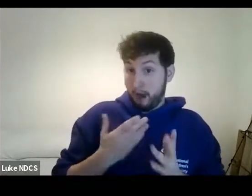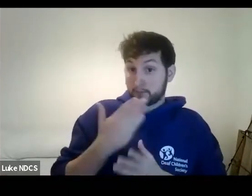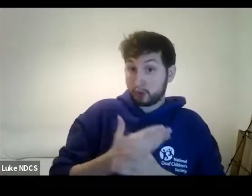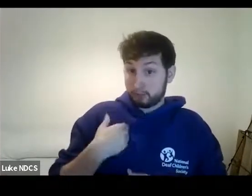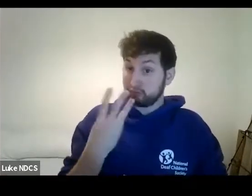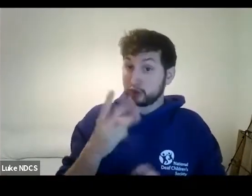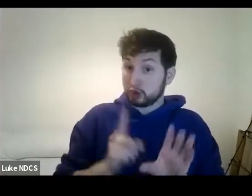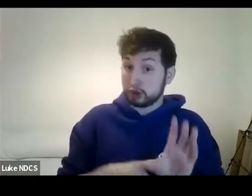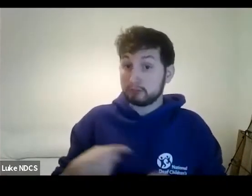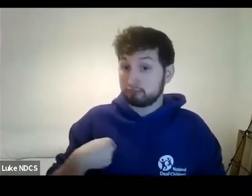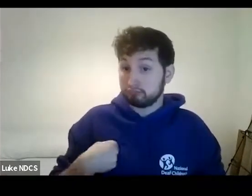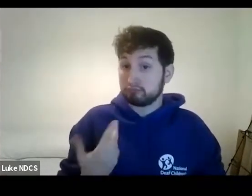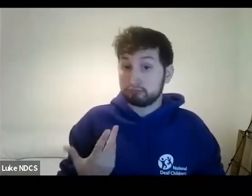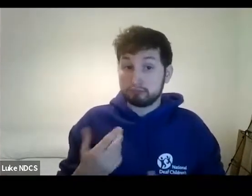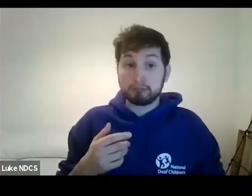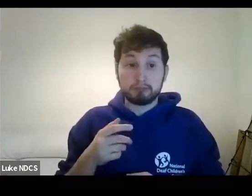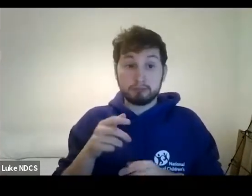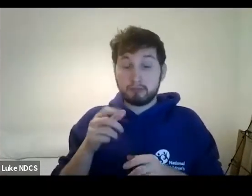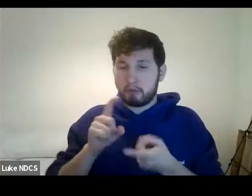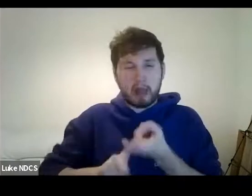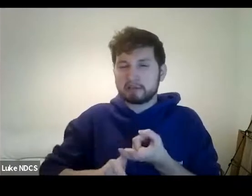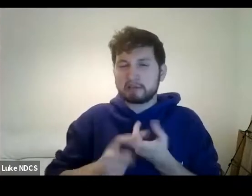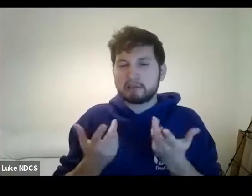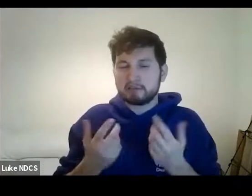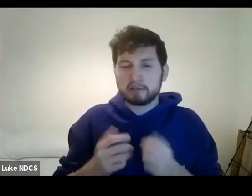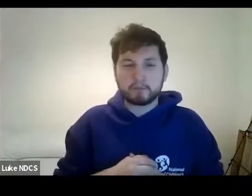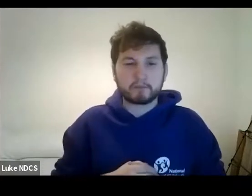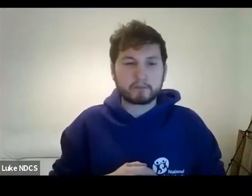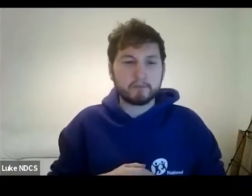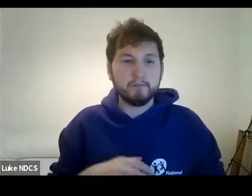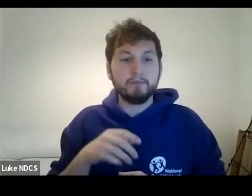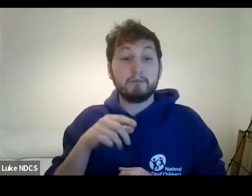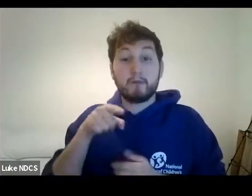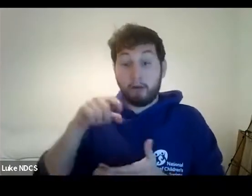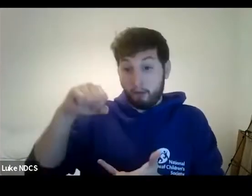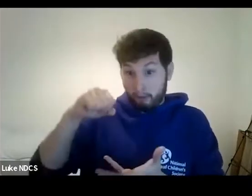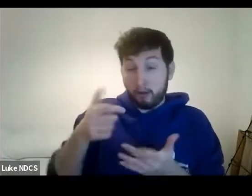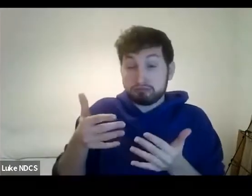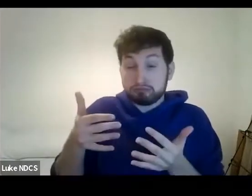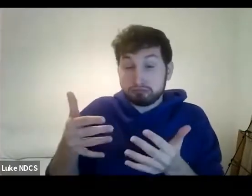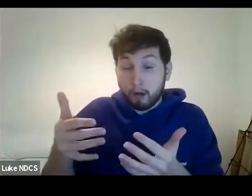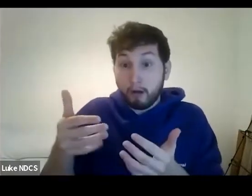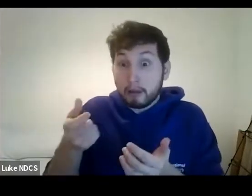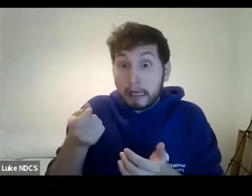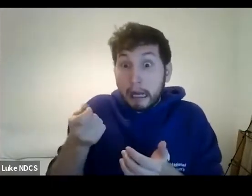it can be given for up to 3 years. So for example, my Access to Work has been given for a 3-year period. And again, this does